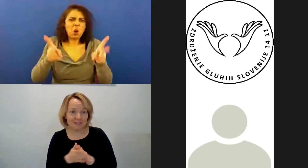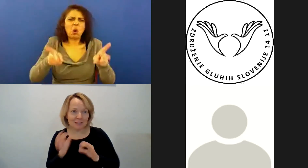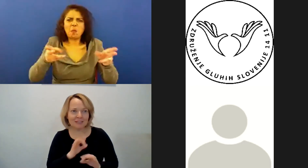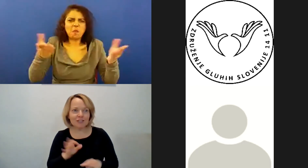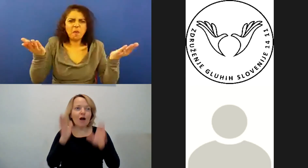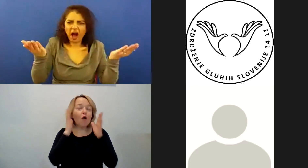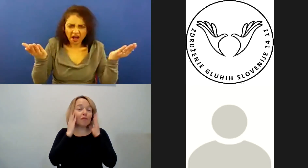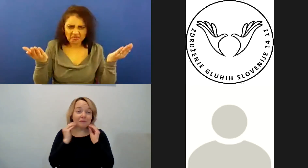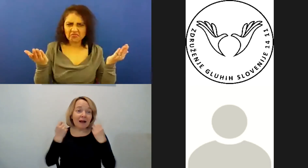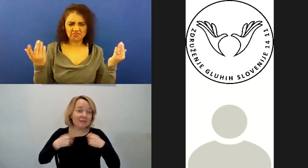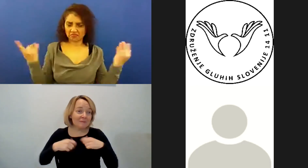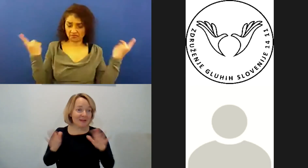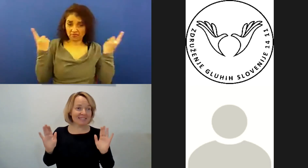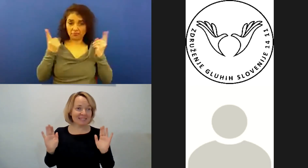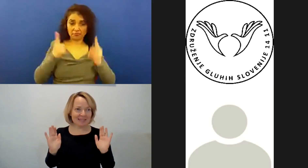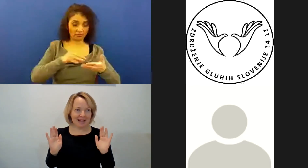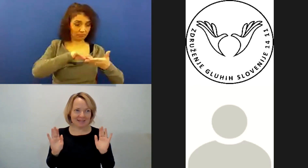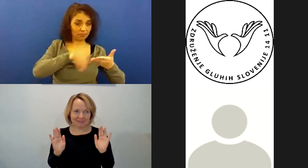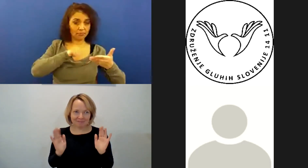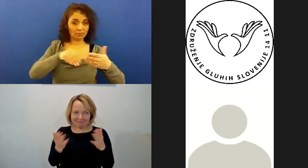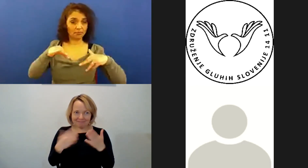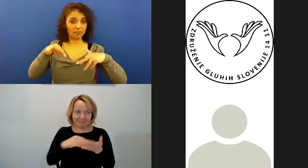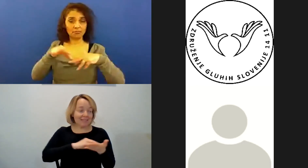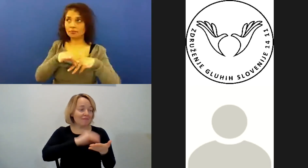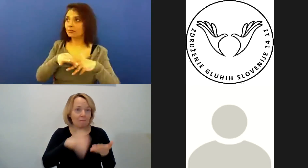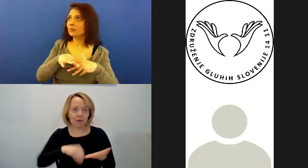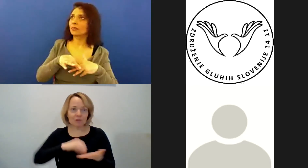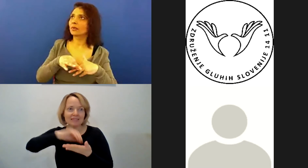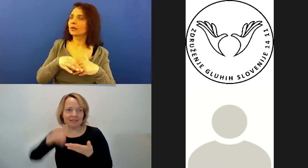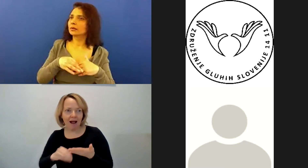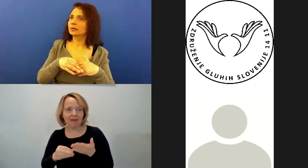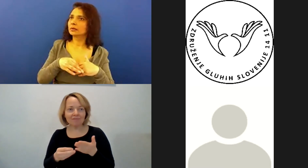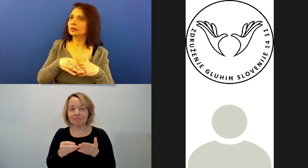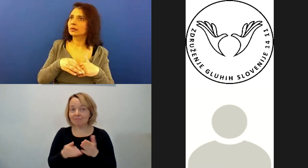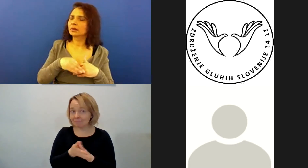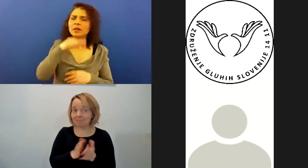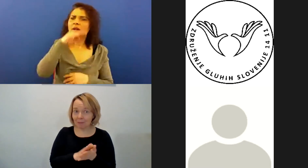in plain clothes, very normal, everyday outfit.